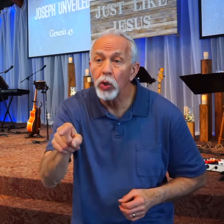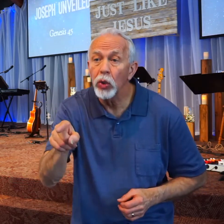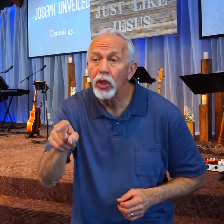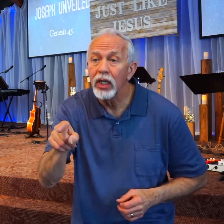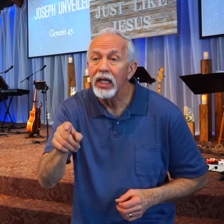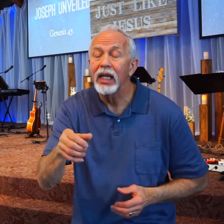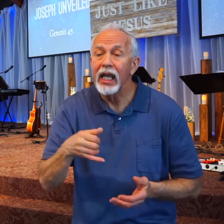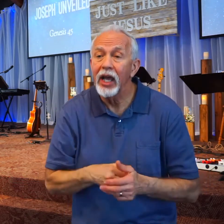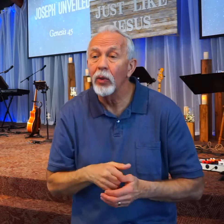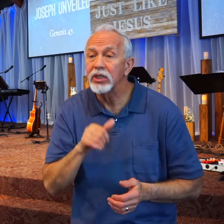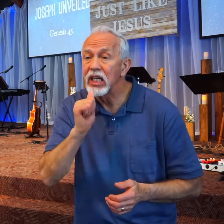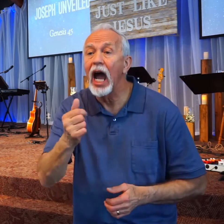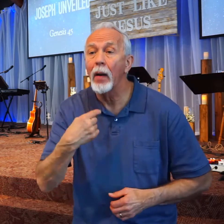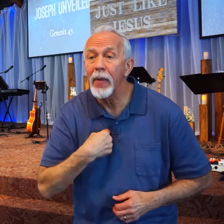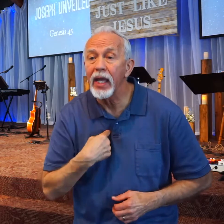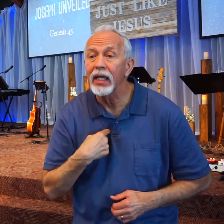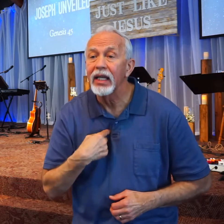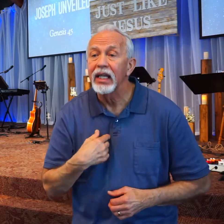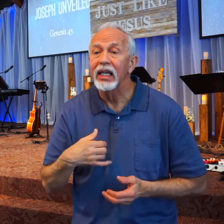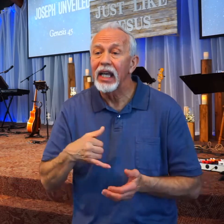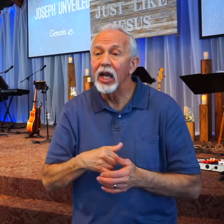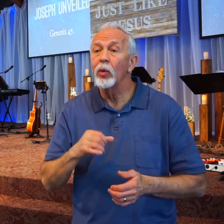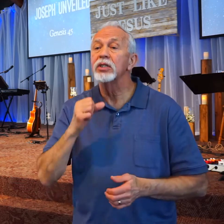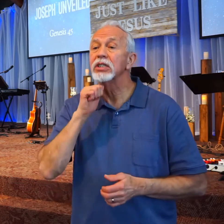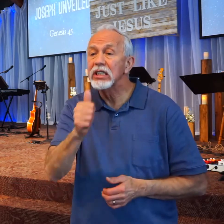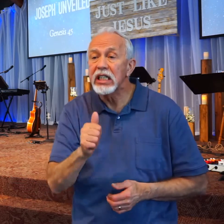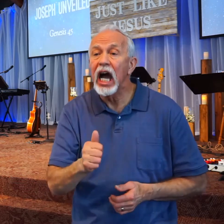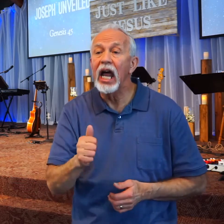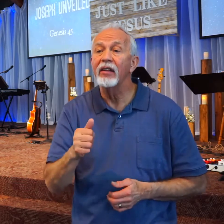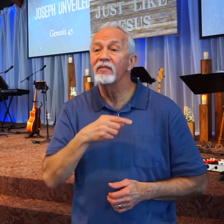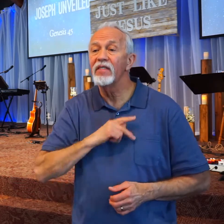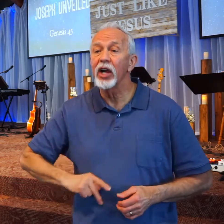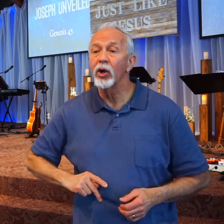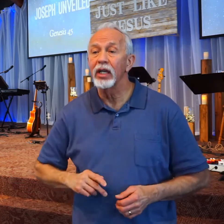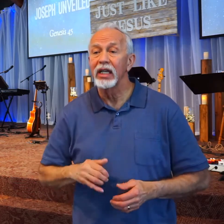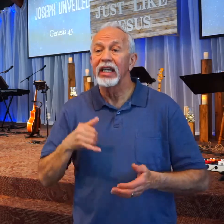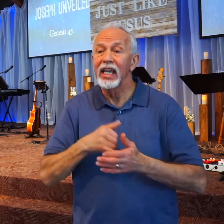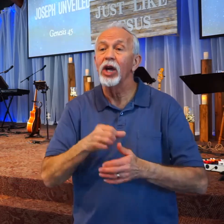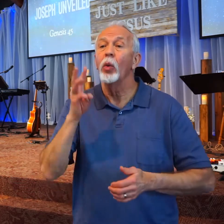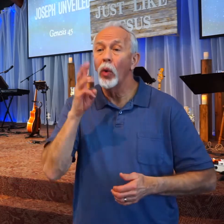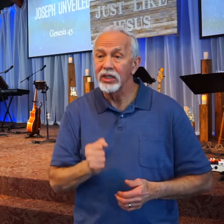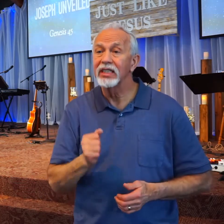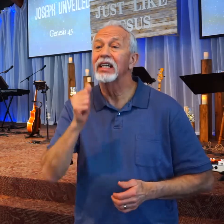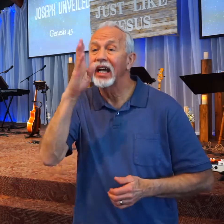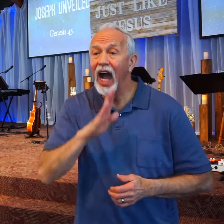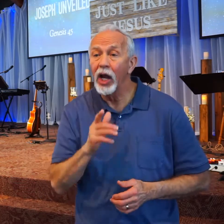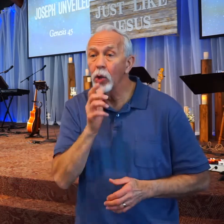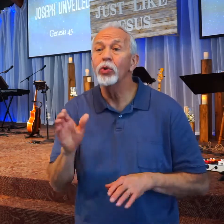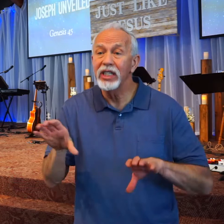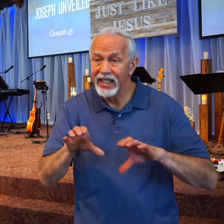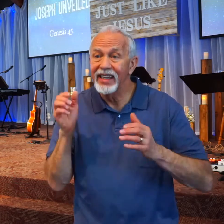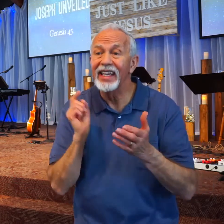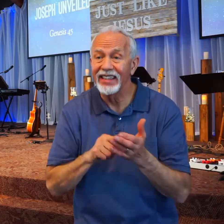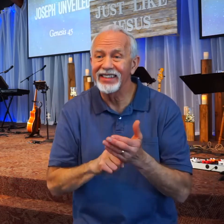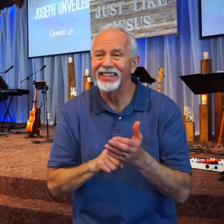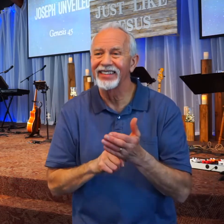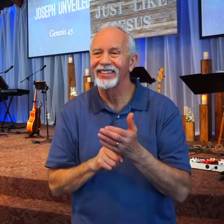It wasn't me. It wasn't Pharaoh. It was God who did this thing.